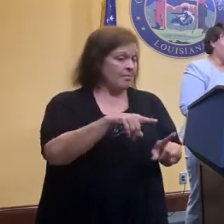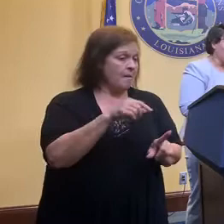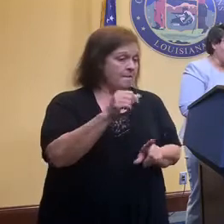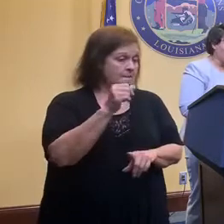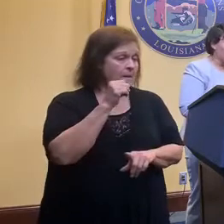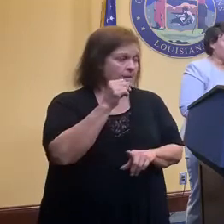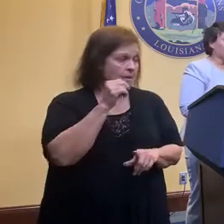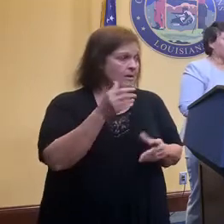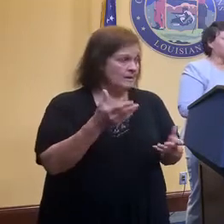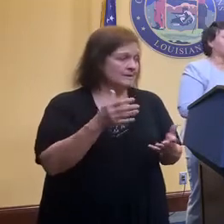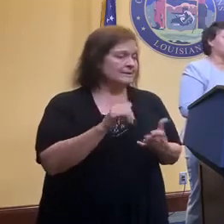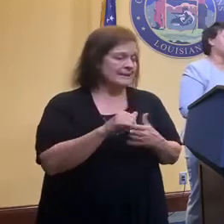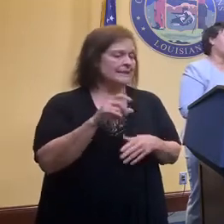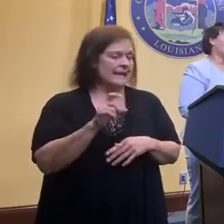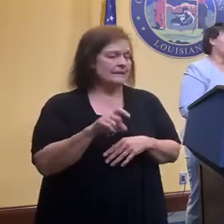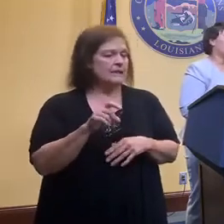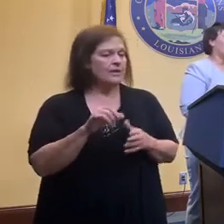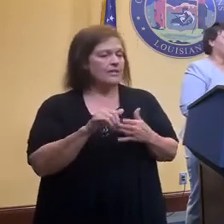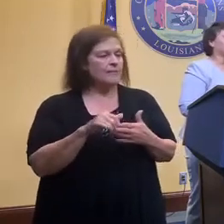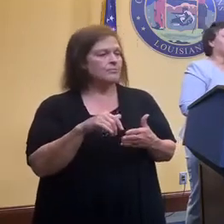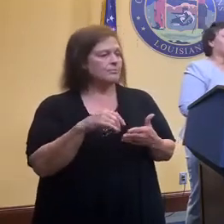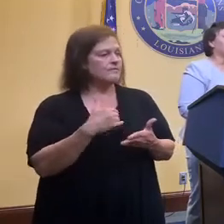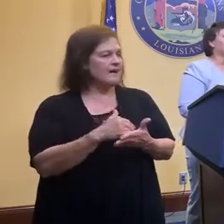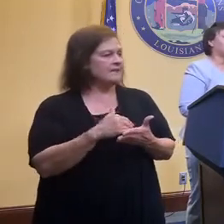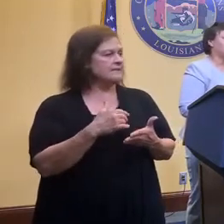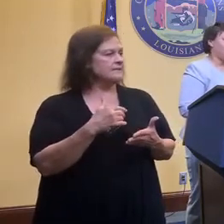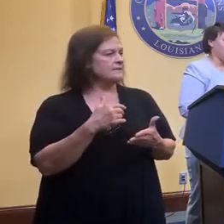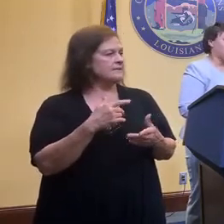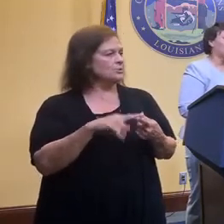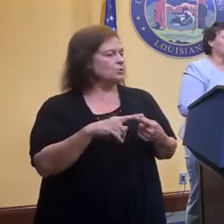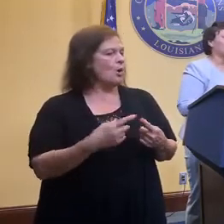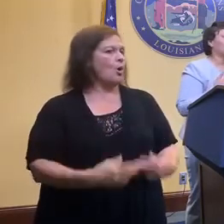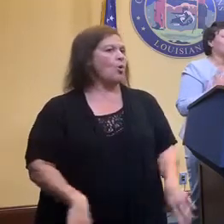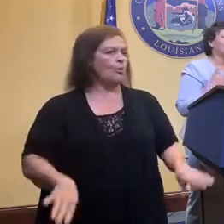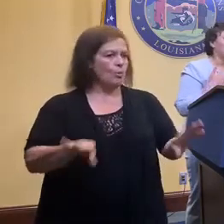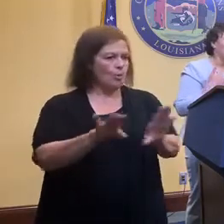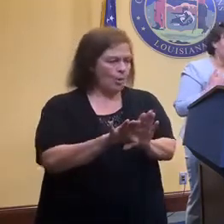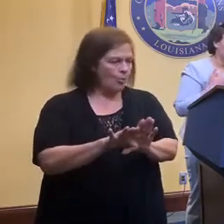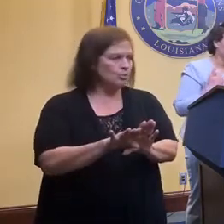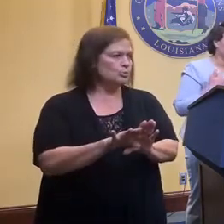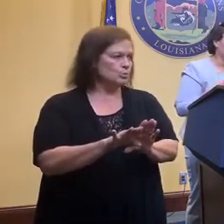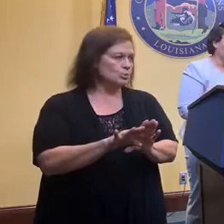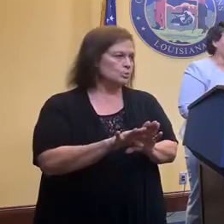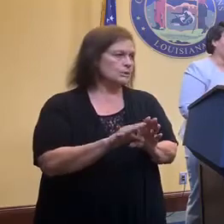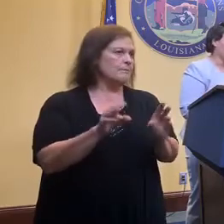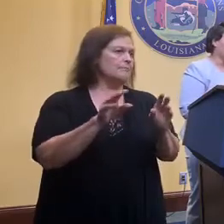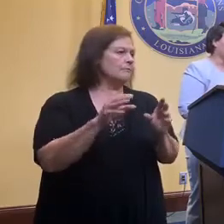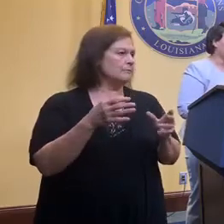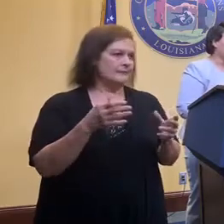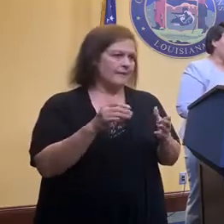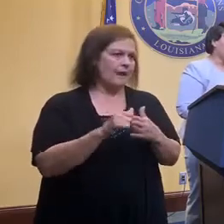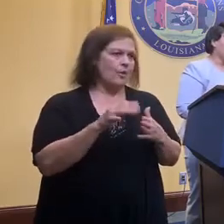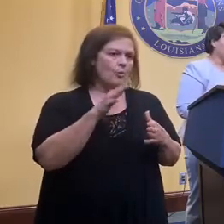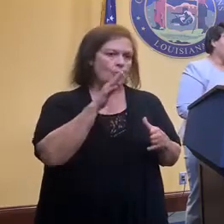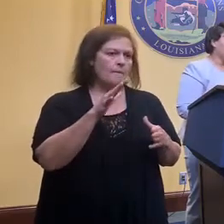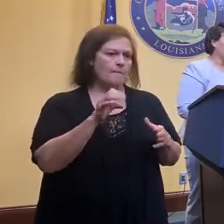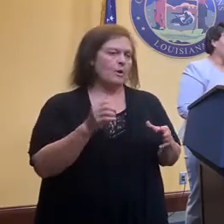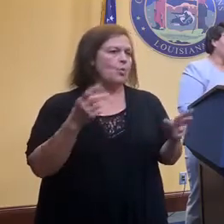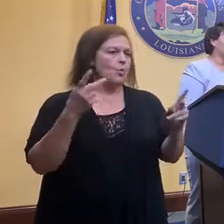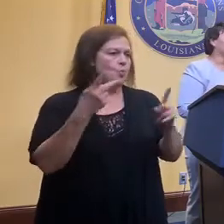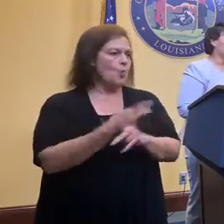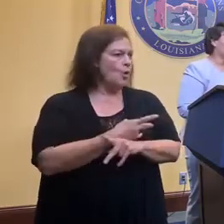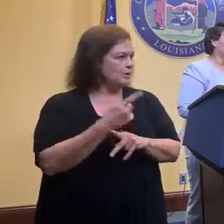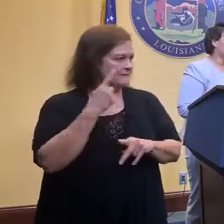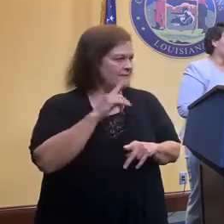of course, it prevents us from having to close them down, which will be an even greater hit to